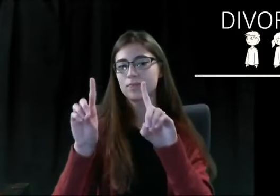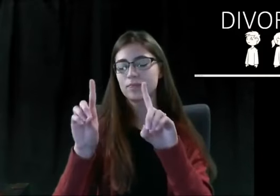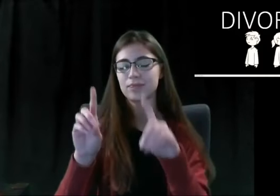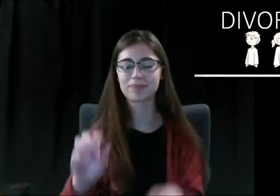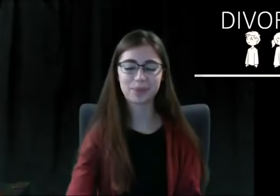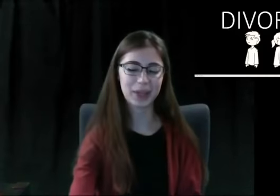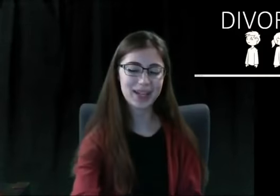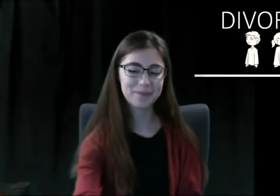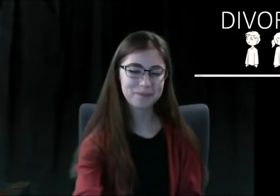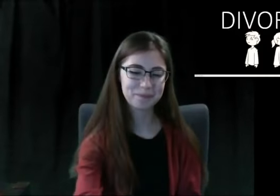Okay.